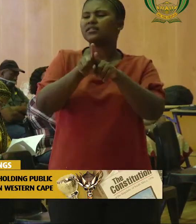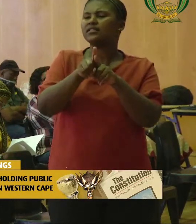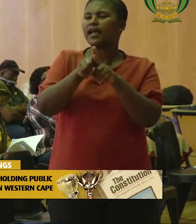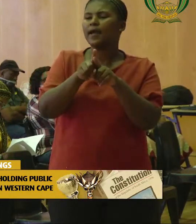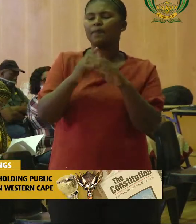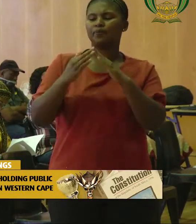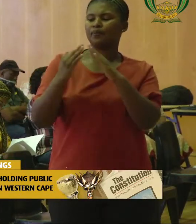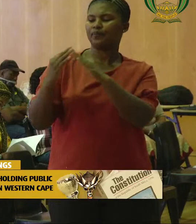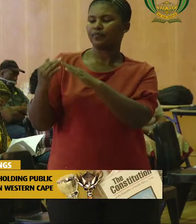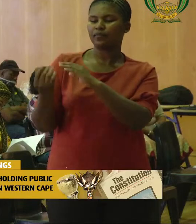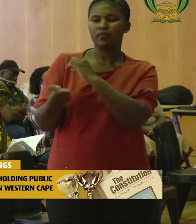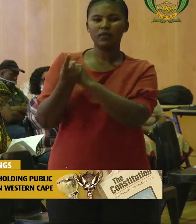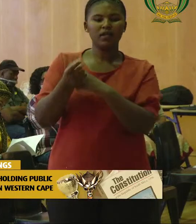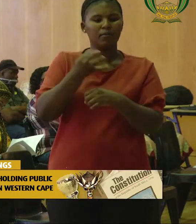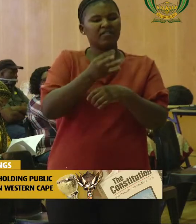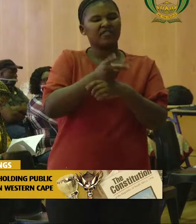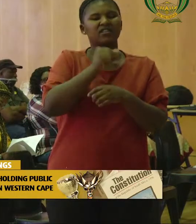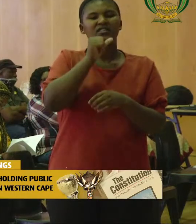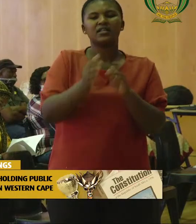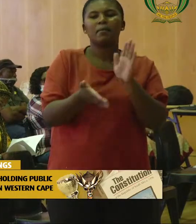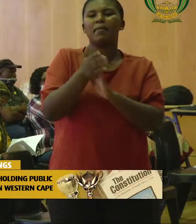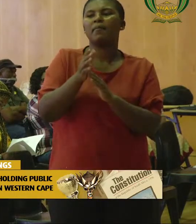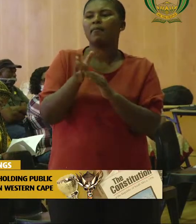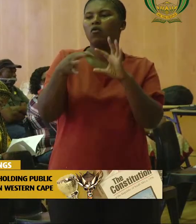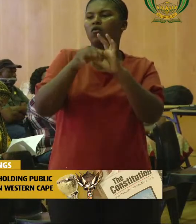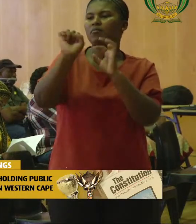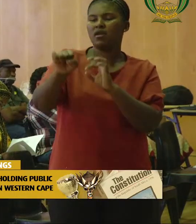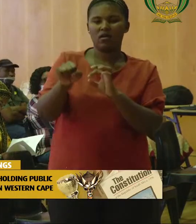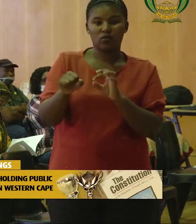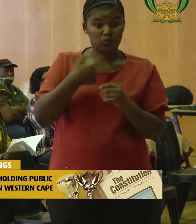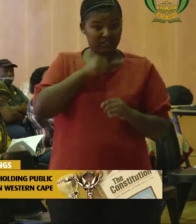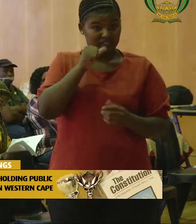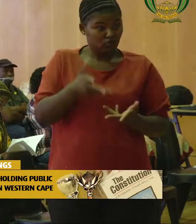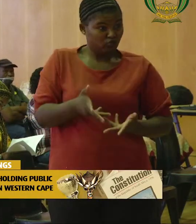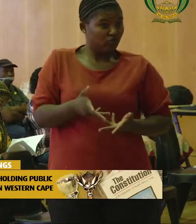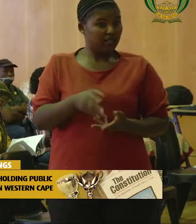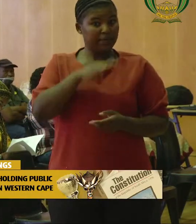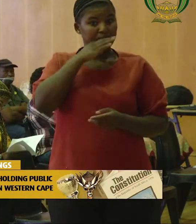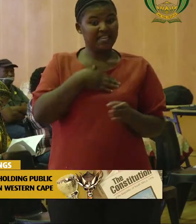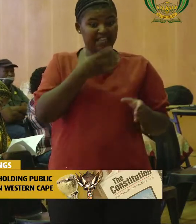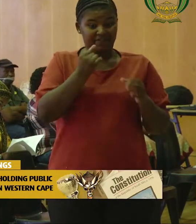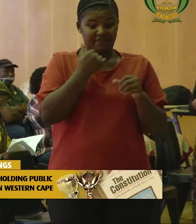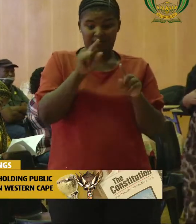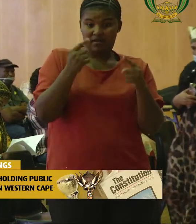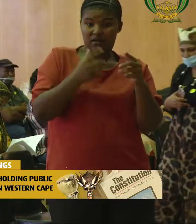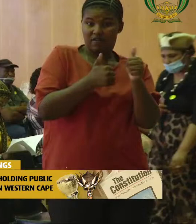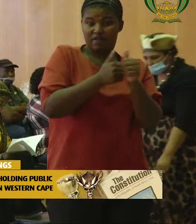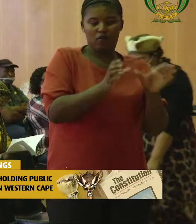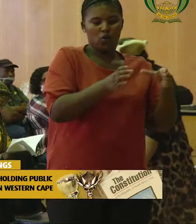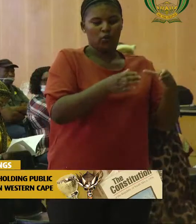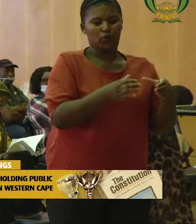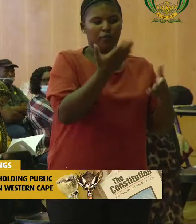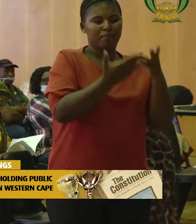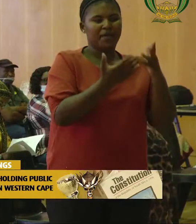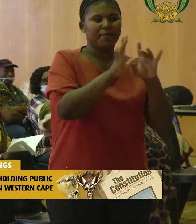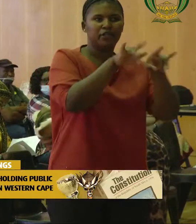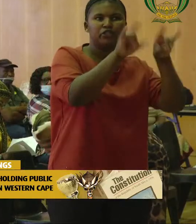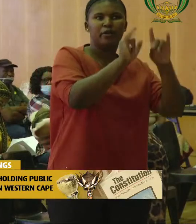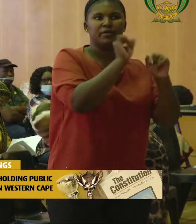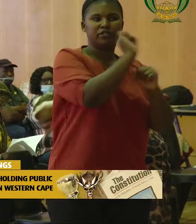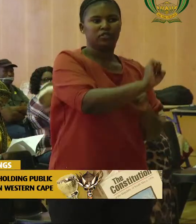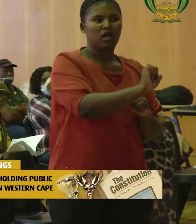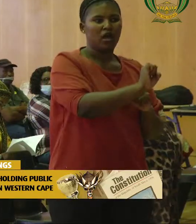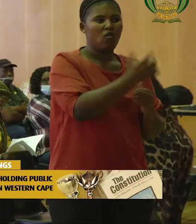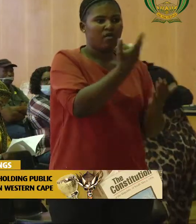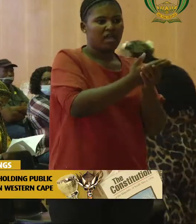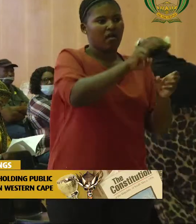to Achiraba, if Umzalagudi, I'm Bobetum Kukwago Shalel. I was saying that because Sichoki politics, but if Auvano chairperson no Banba Nuako,